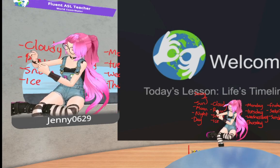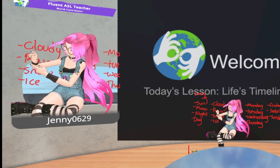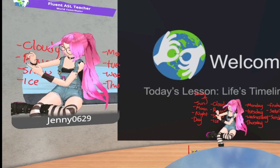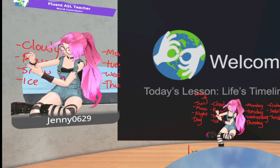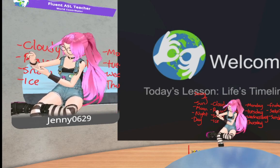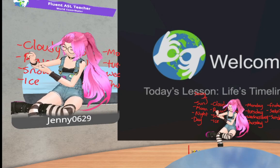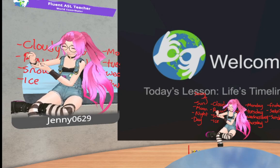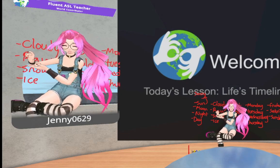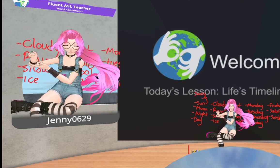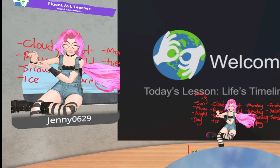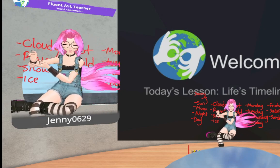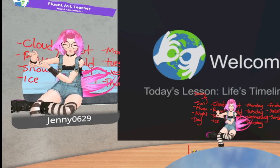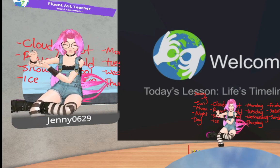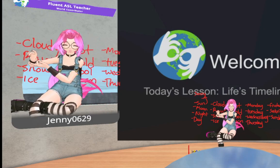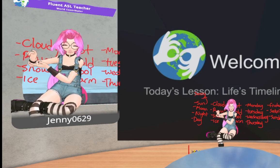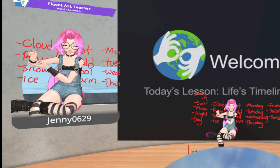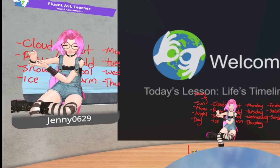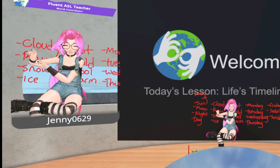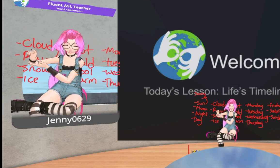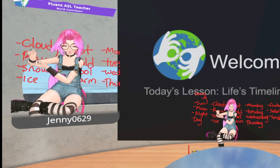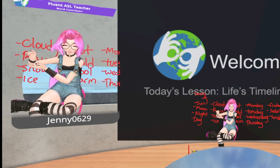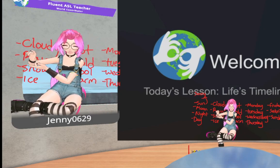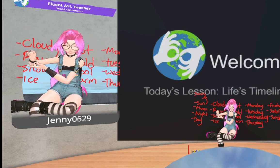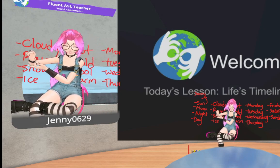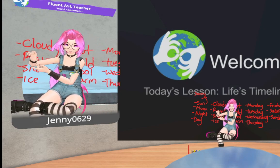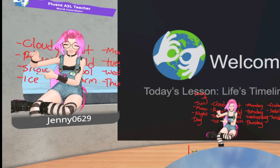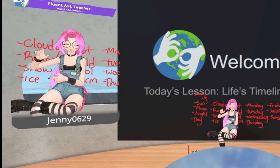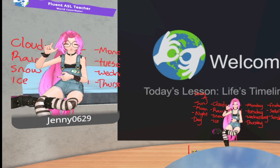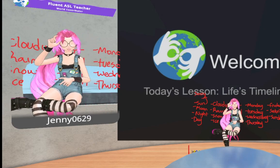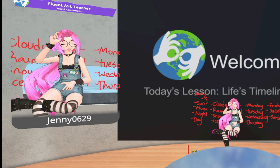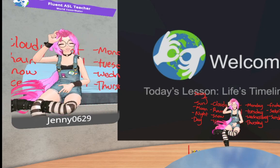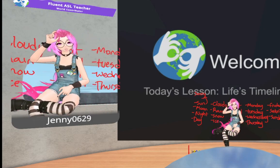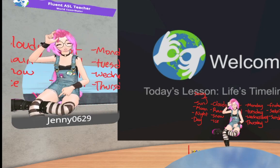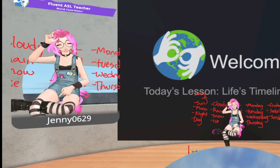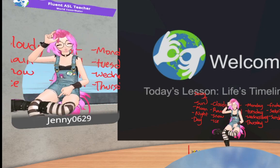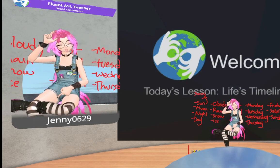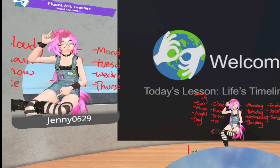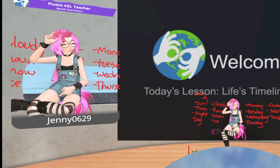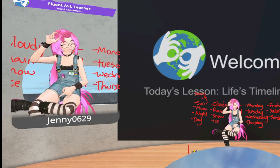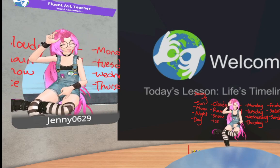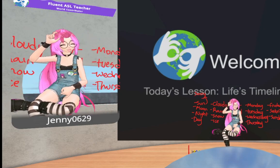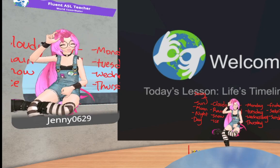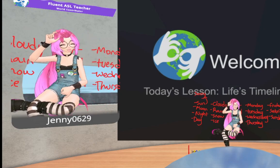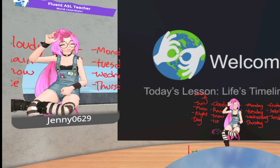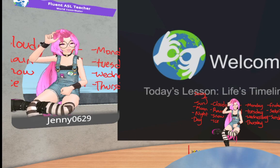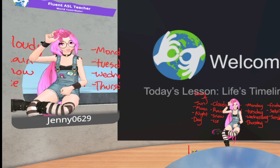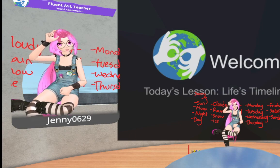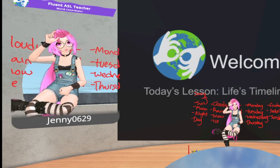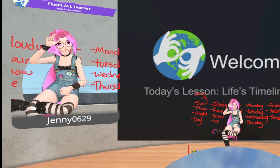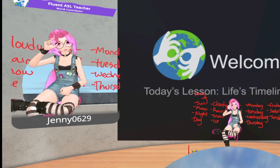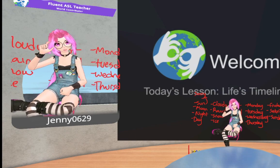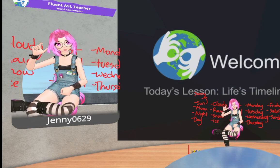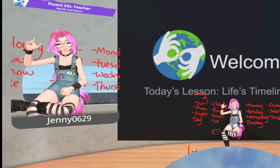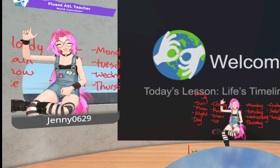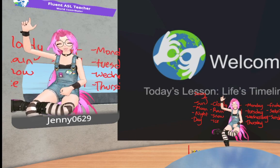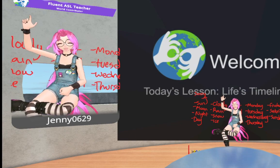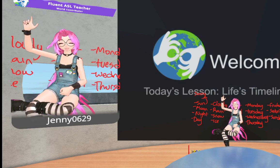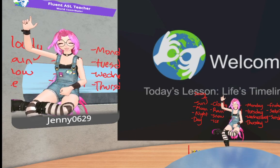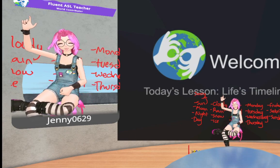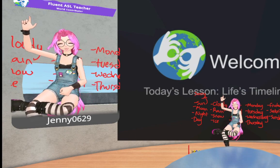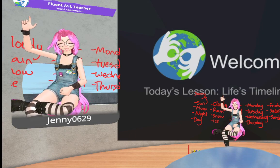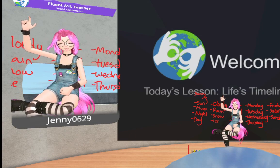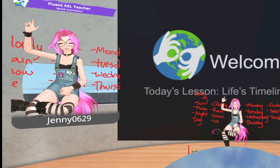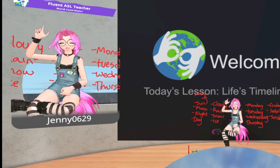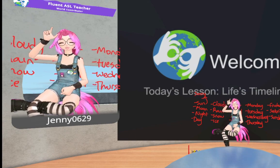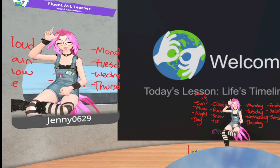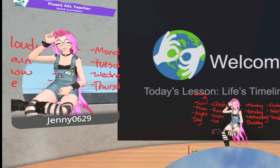my thumb is going to be kind of curved downwards like this. Okay. And then we're going to go just like how we did sun up here. We're going to do moon